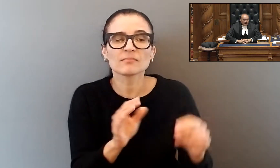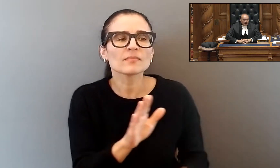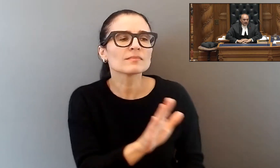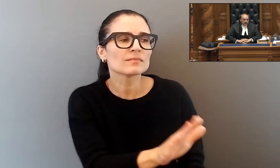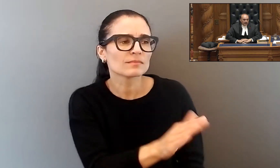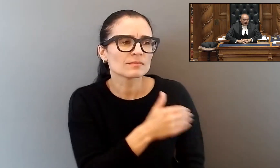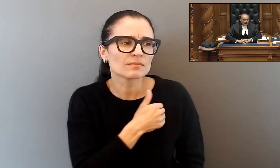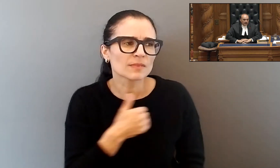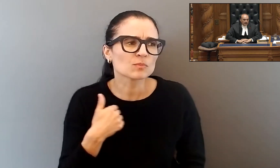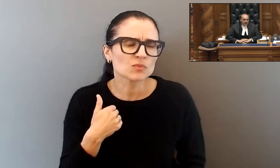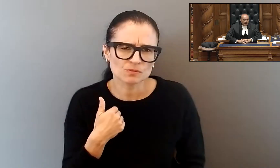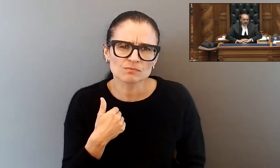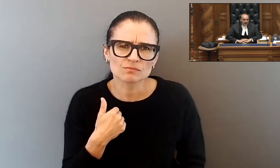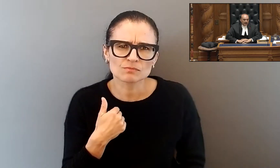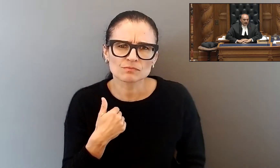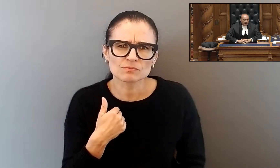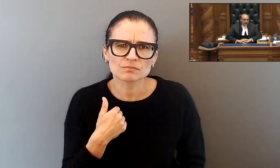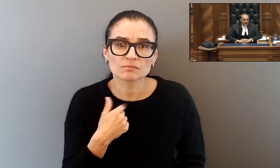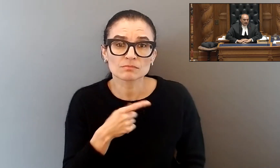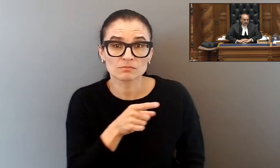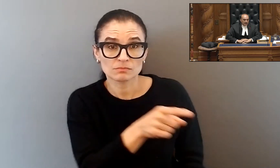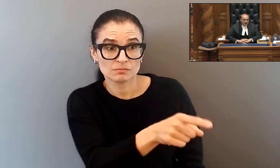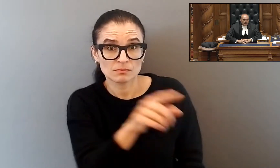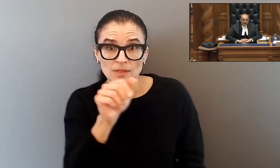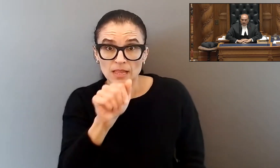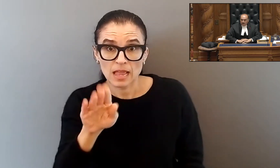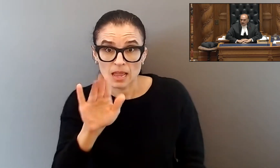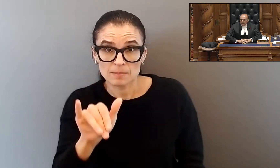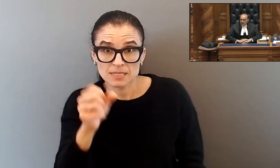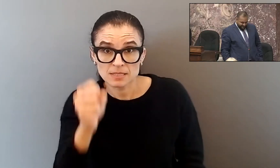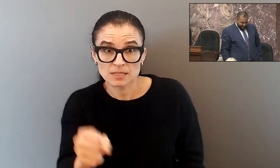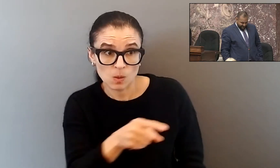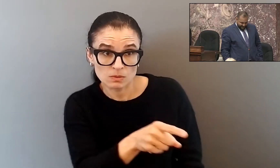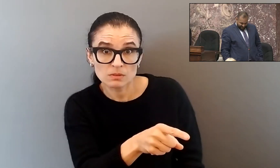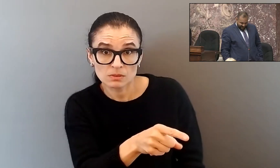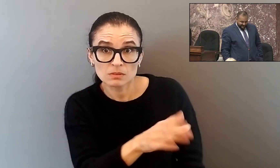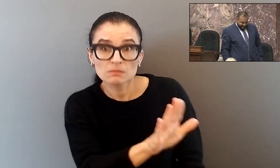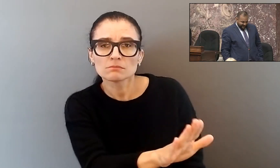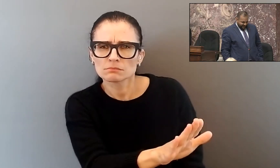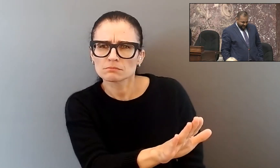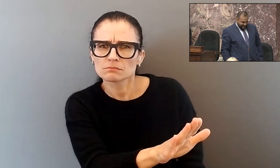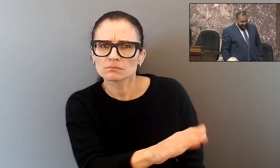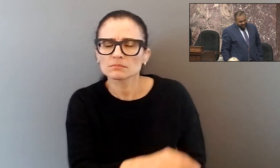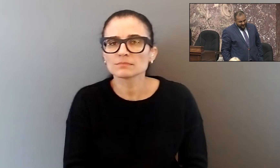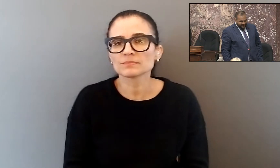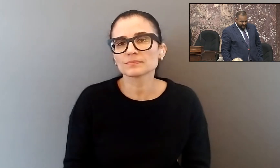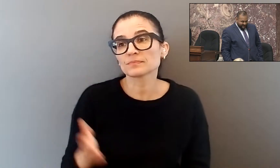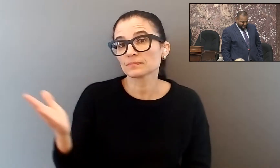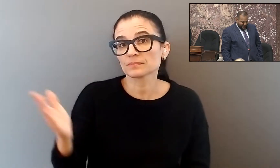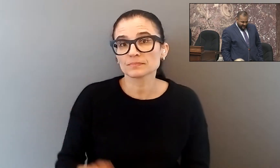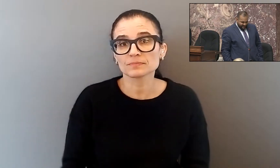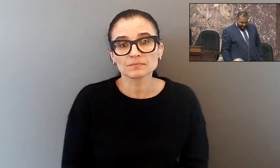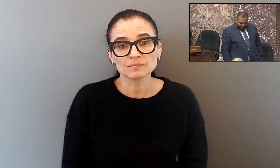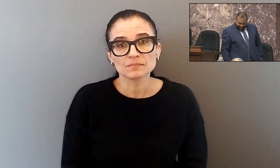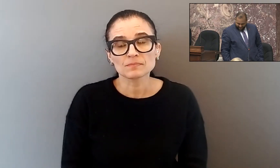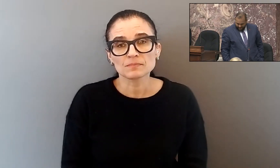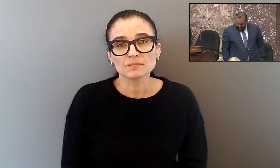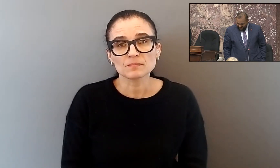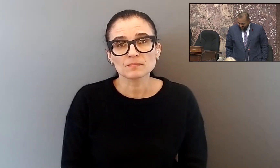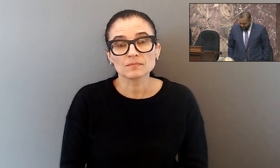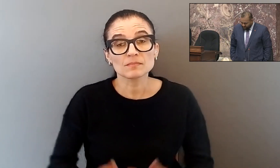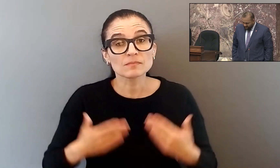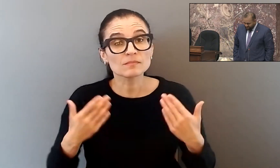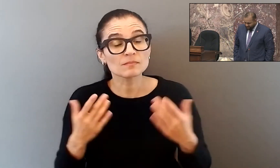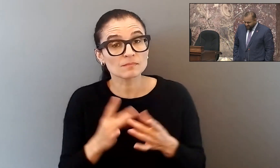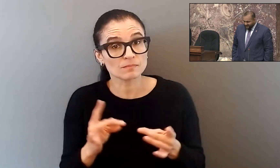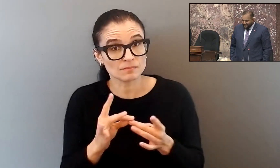member for Abbotsford South, take it easy. The manure king from Abbotsford has a lot to say. It'd be nice to see him stand up in this House and represent